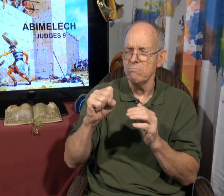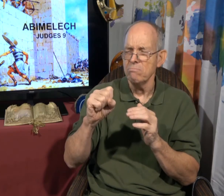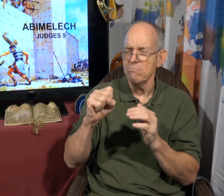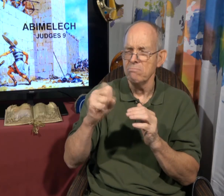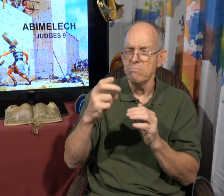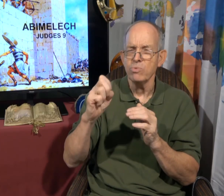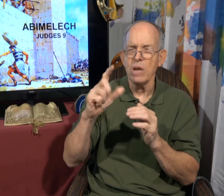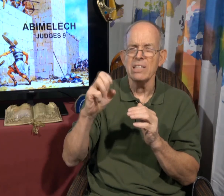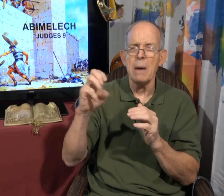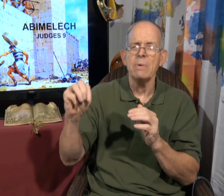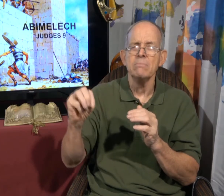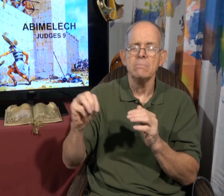another city,